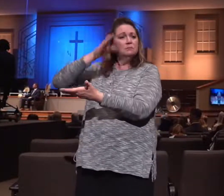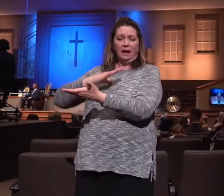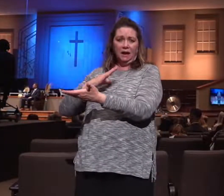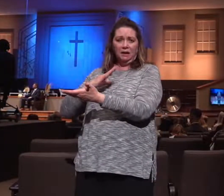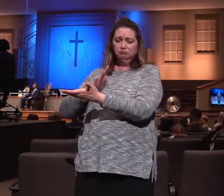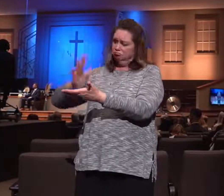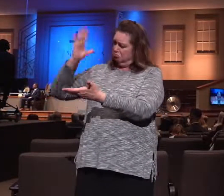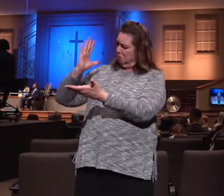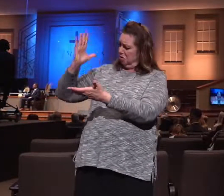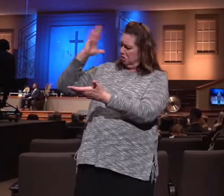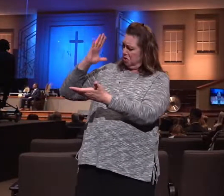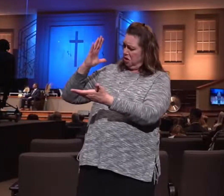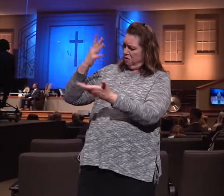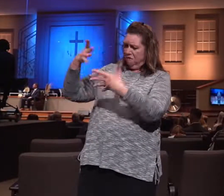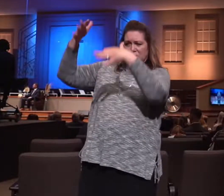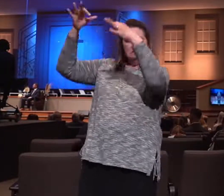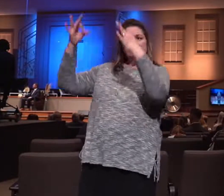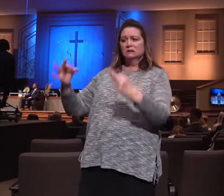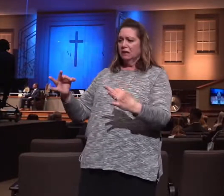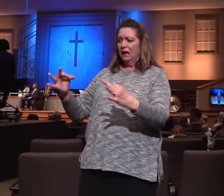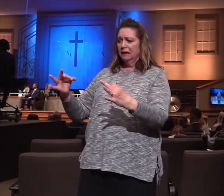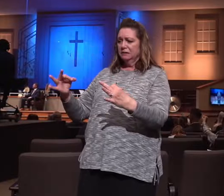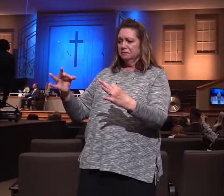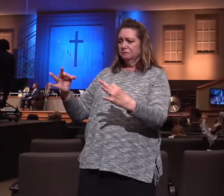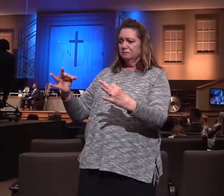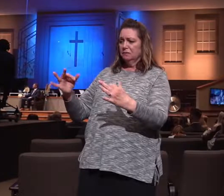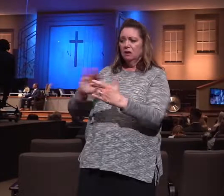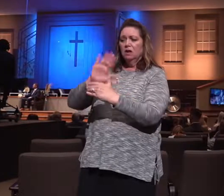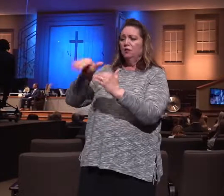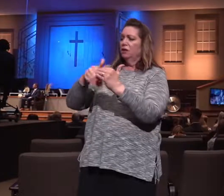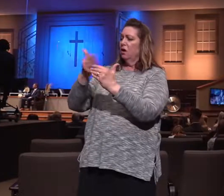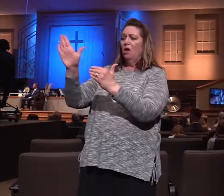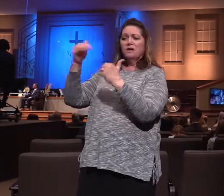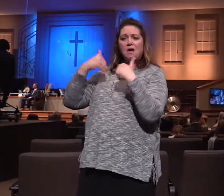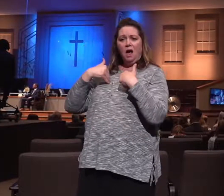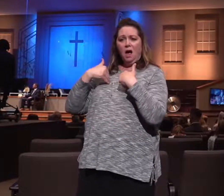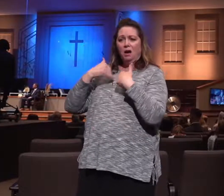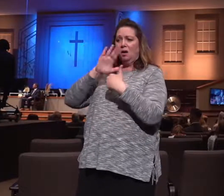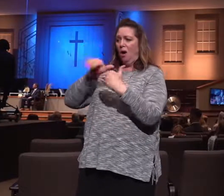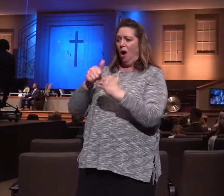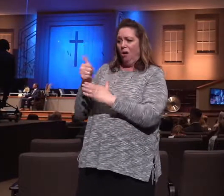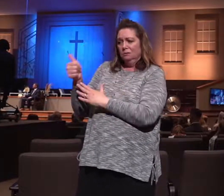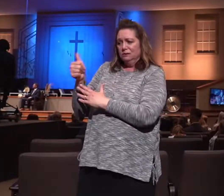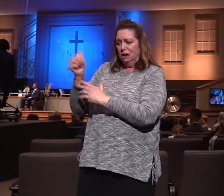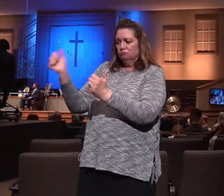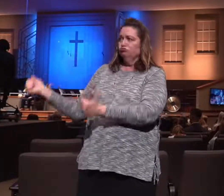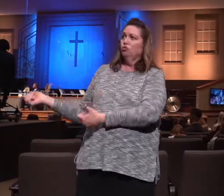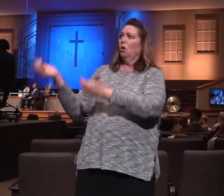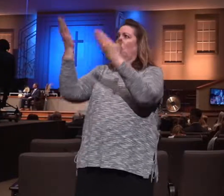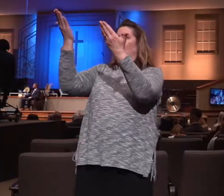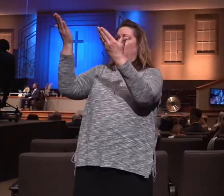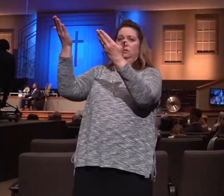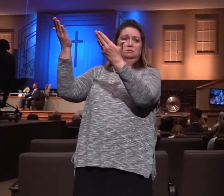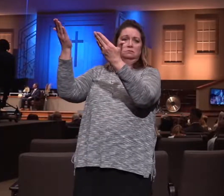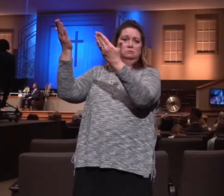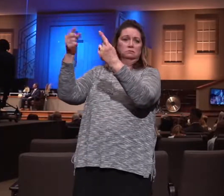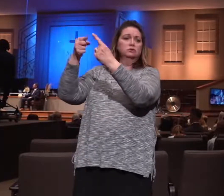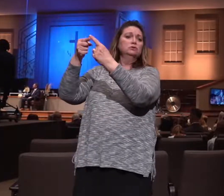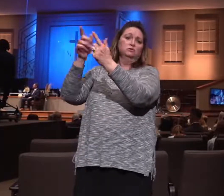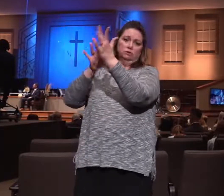sacrifice, and he invested in Jane. When I was a teenager, I decided I was going to present my body as a living